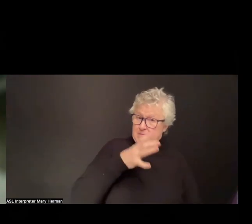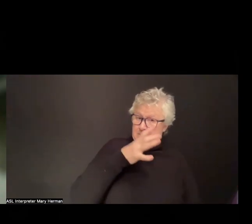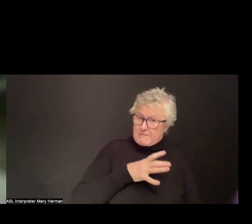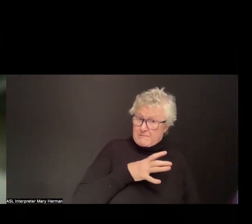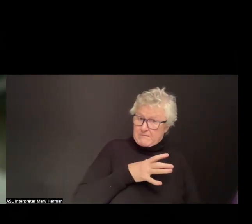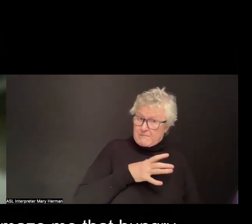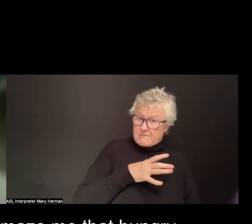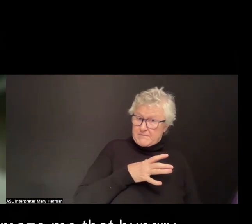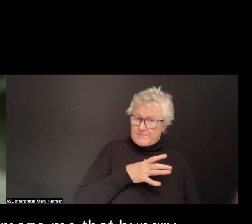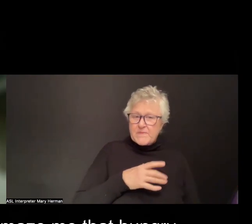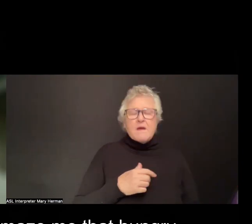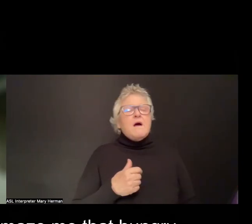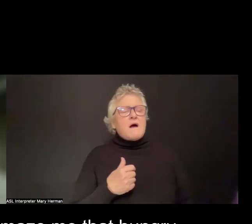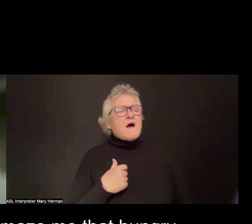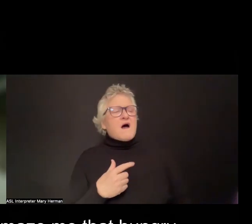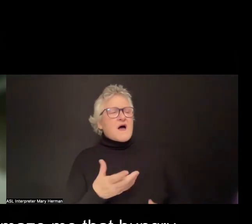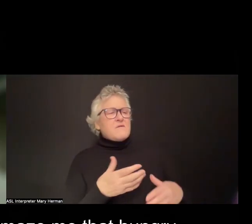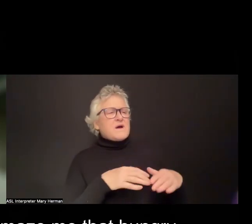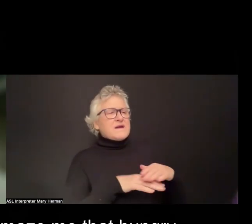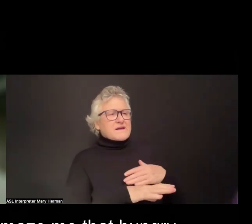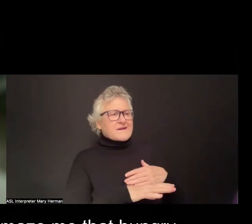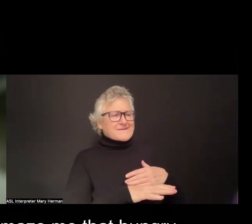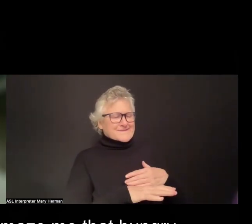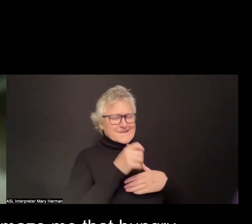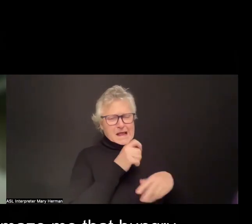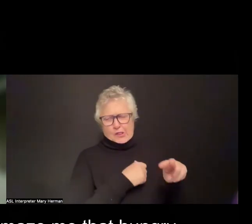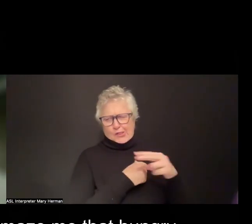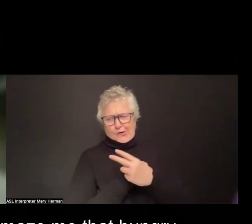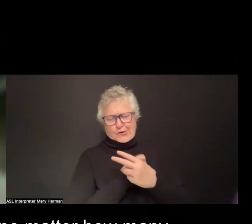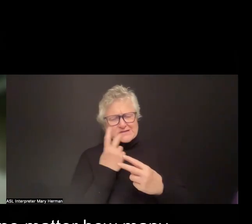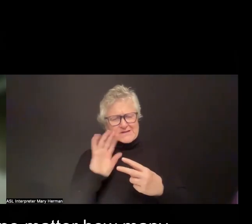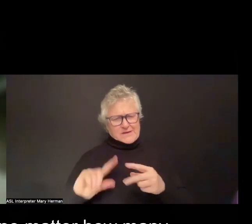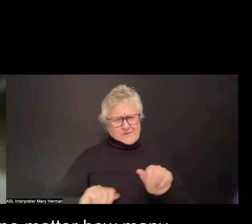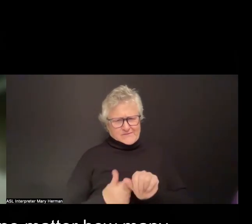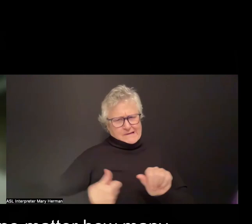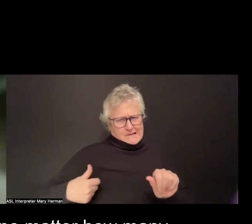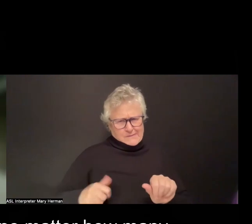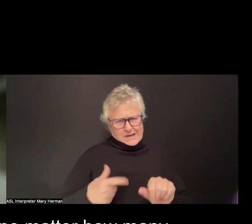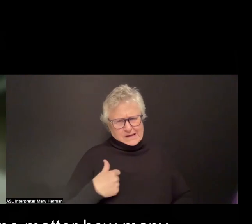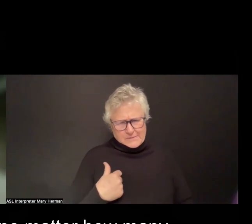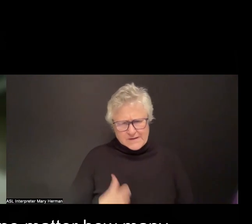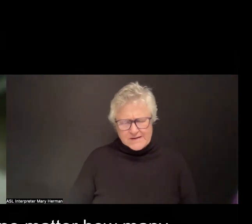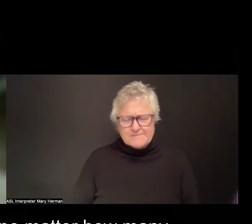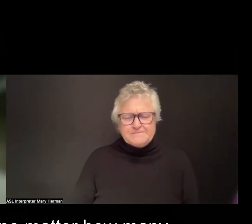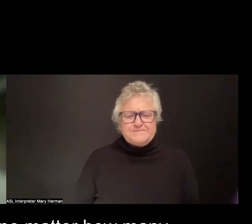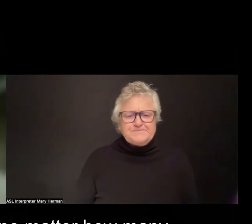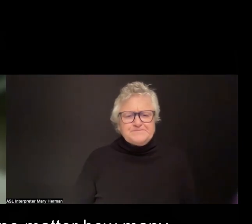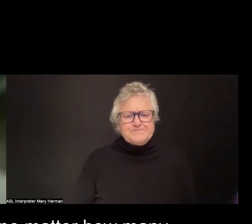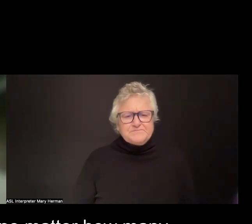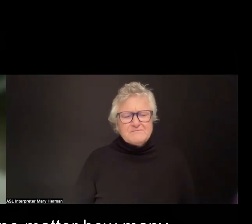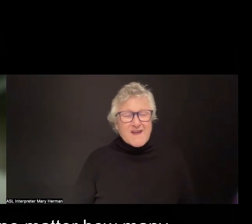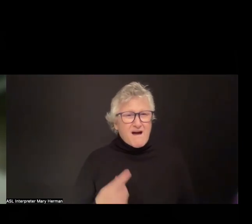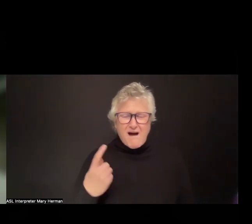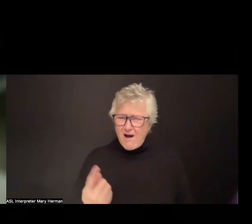following. It never ceases to amaze me that hungry sailors will willingly stop at the first ordinary they see, no matter how many rats might be